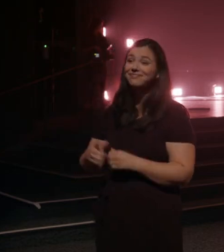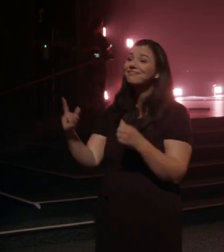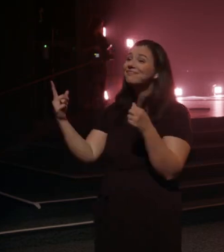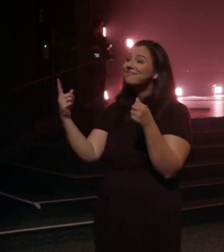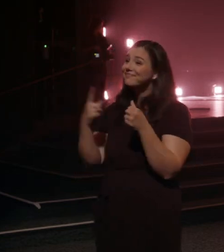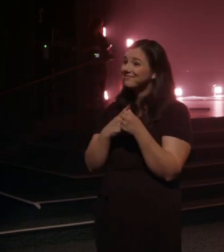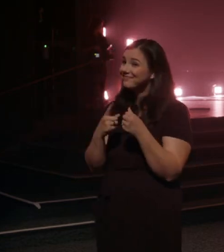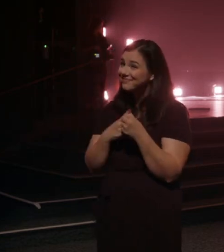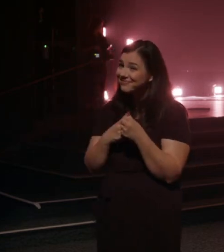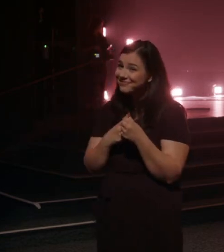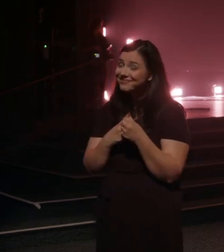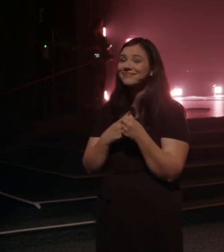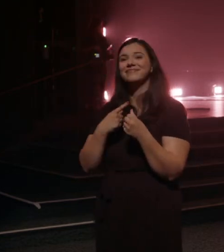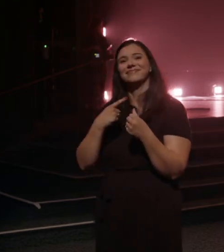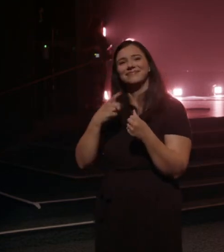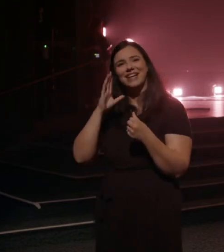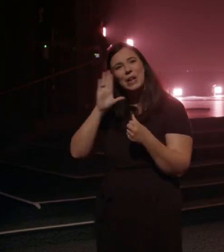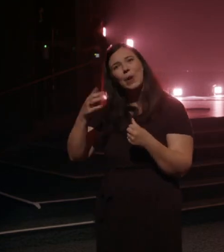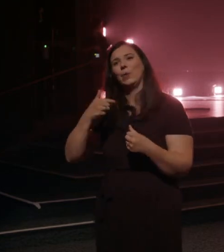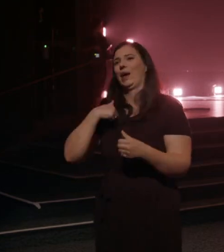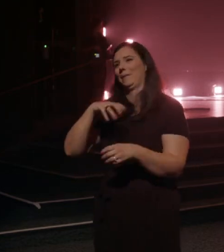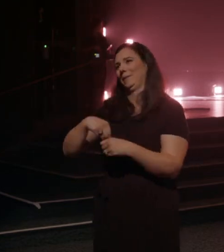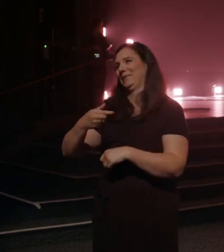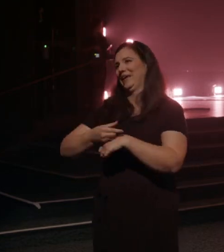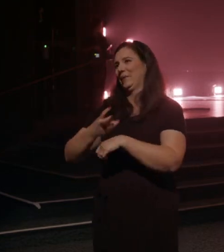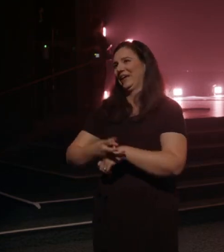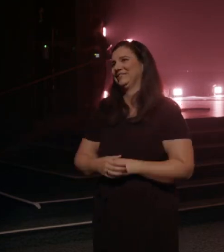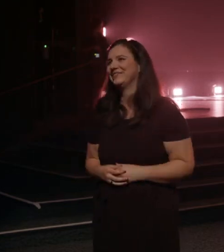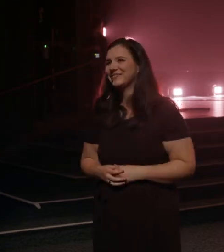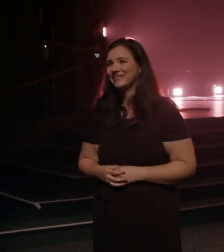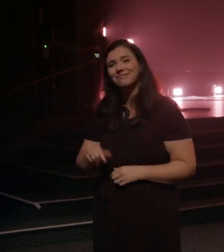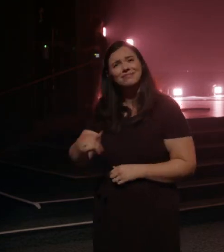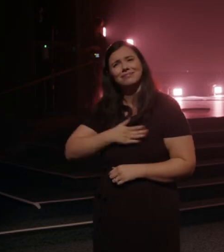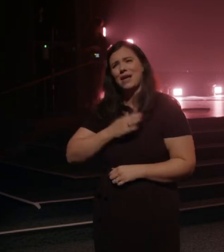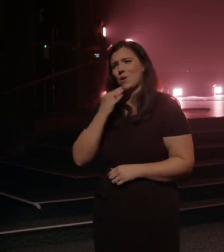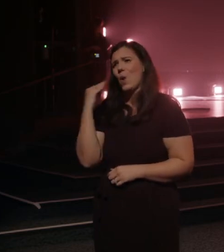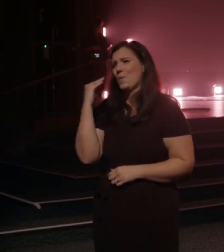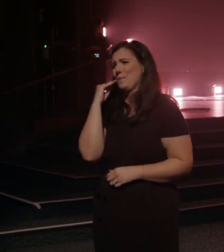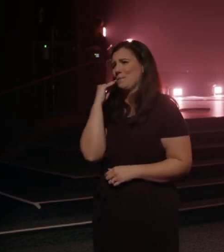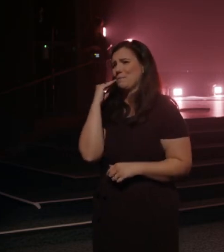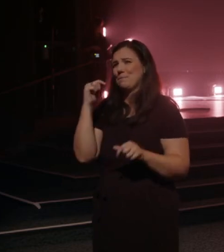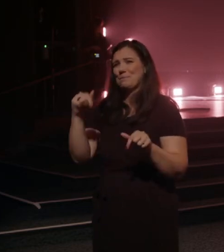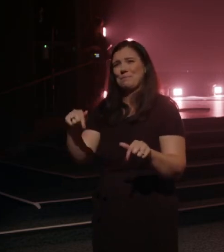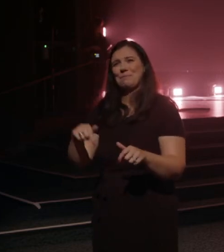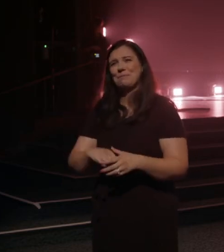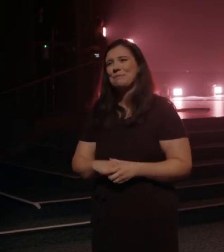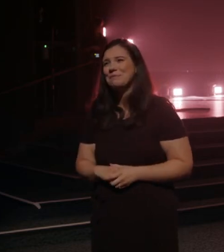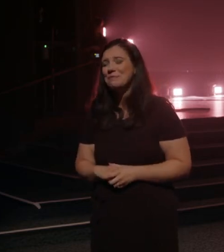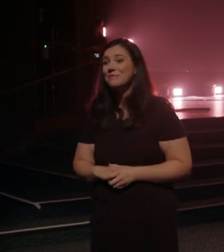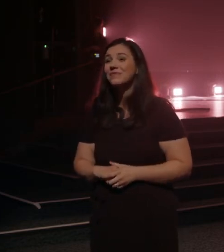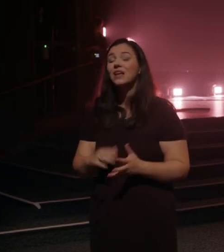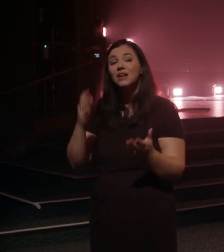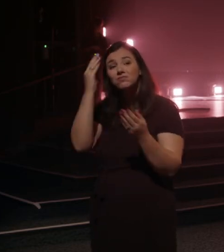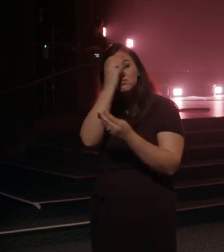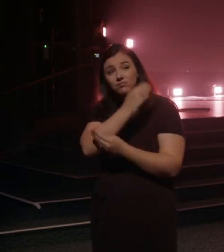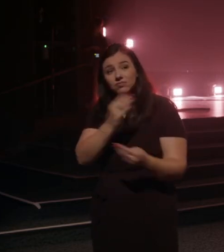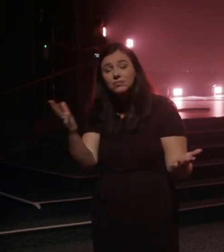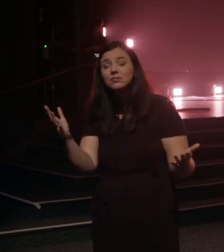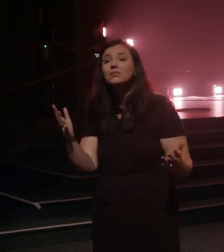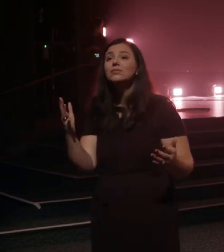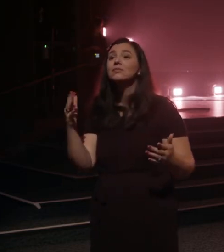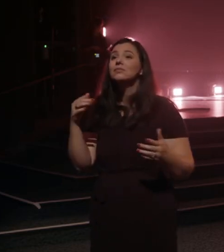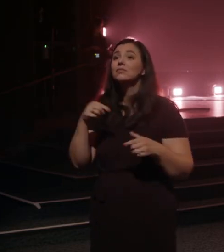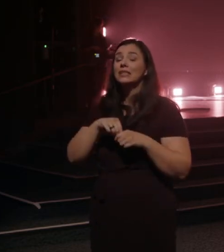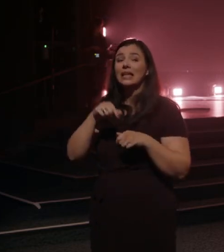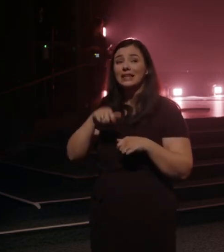First and foremost, I'm Gateway. This is my home. And I want you to know that